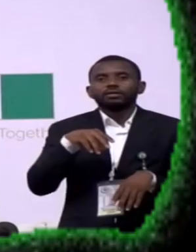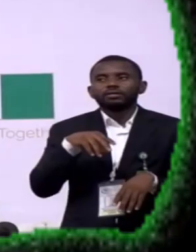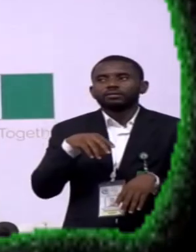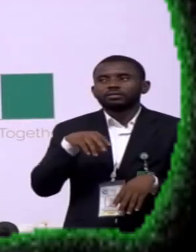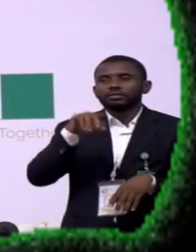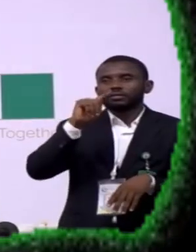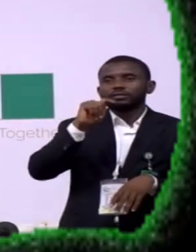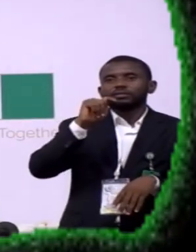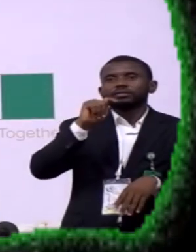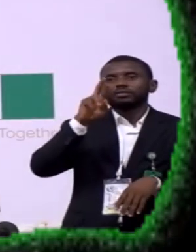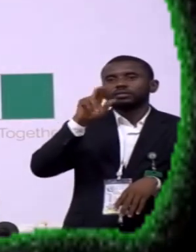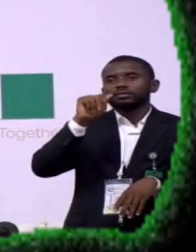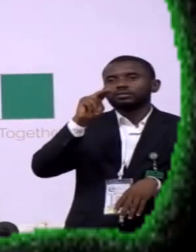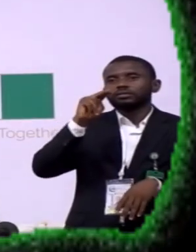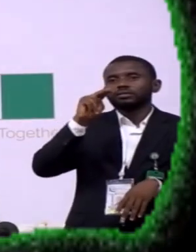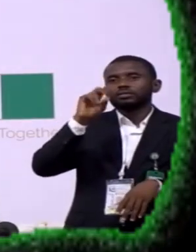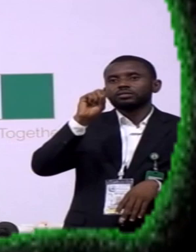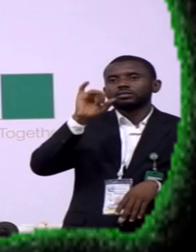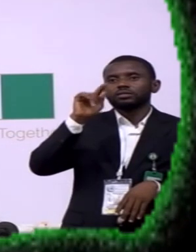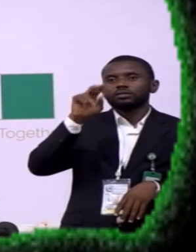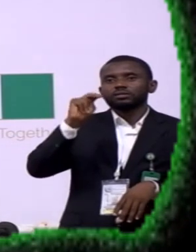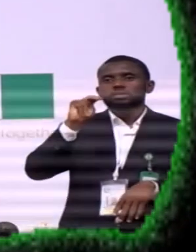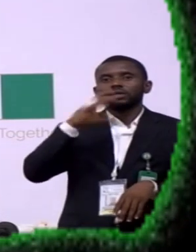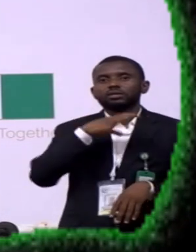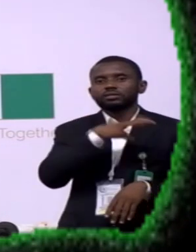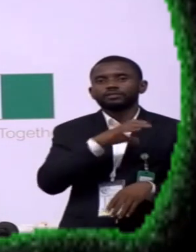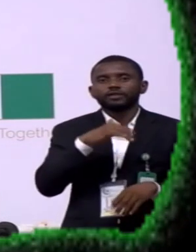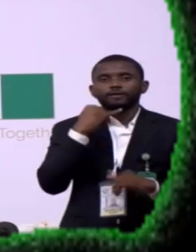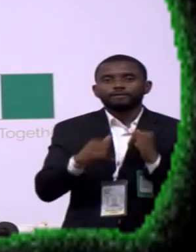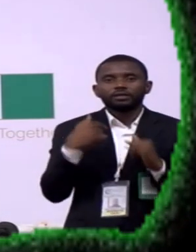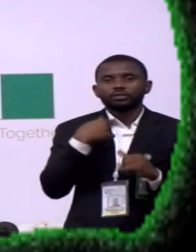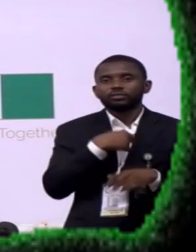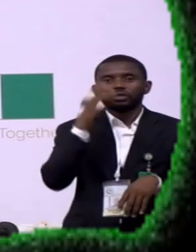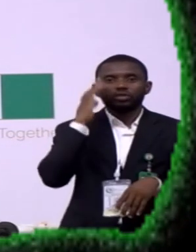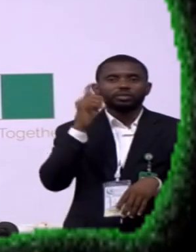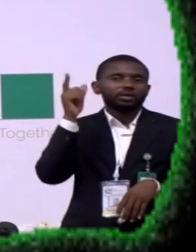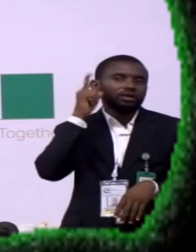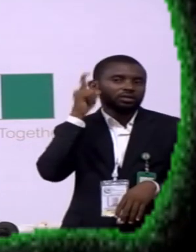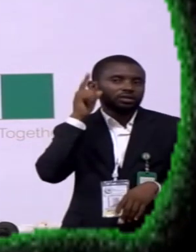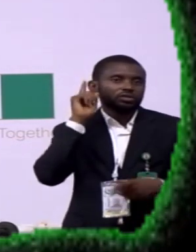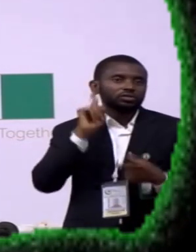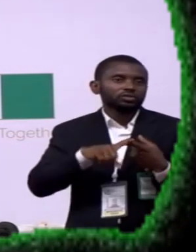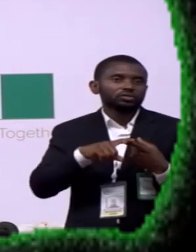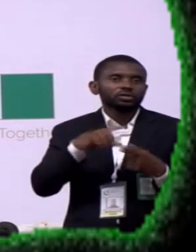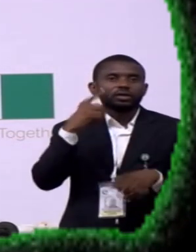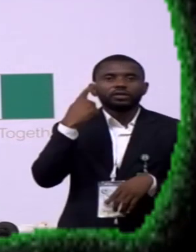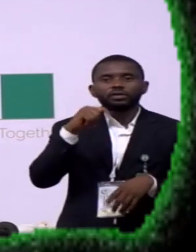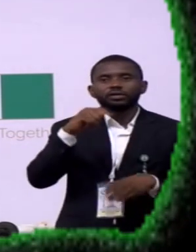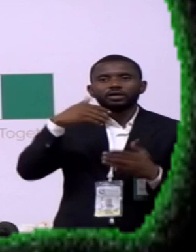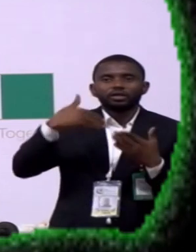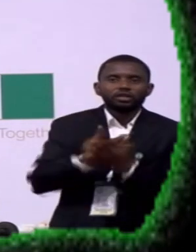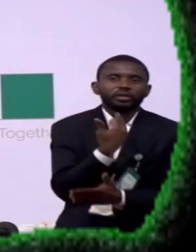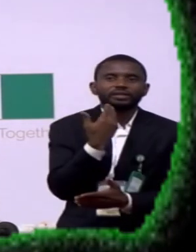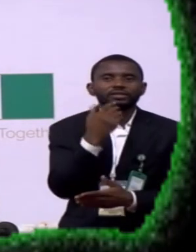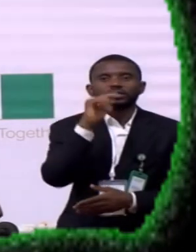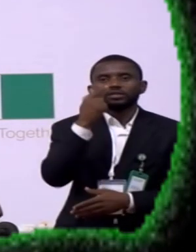Transition Council. Yes, finally we are going to be listening to the newest